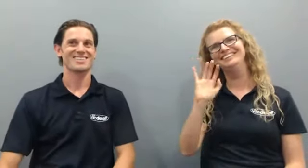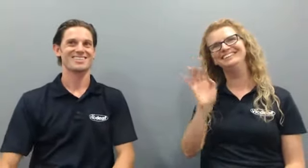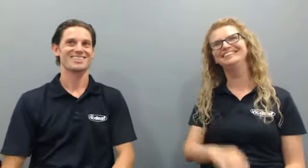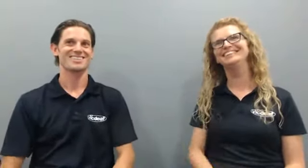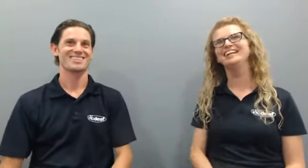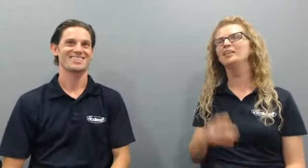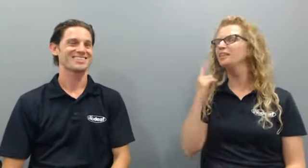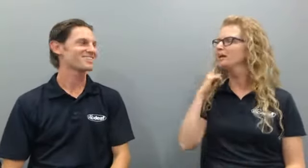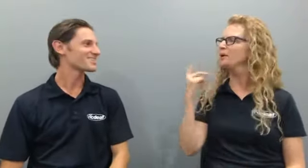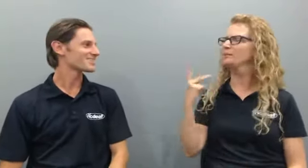Hi, Cherie.